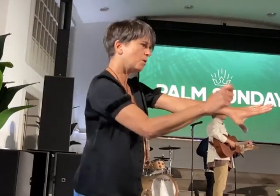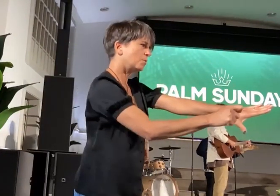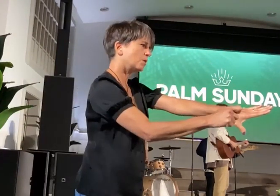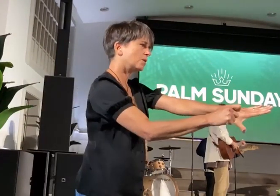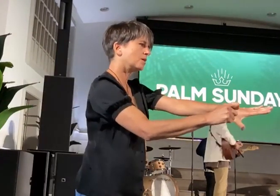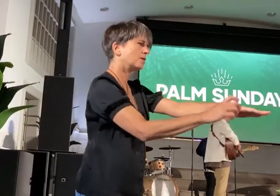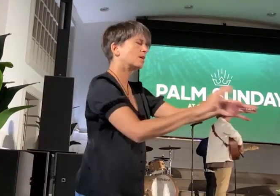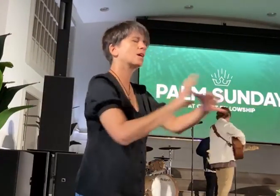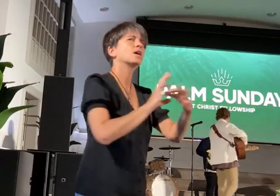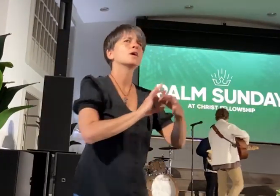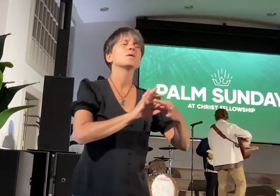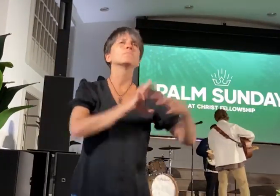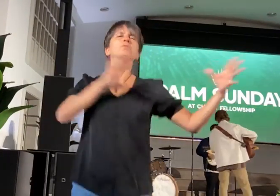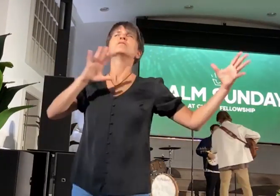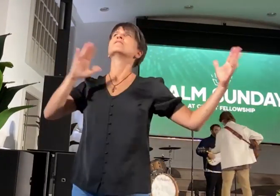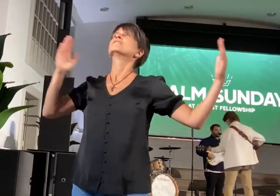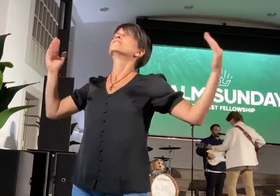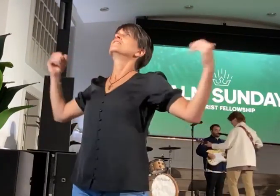Jesus.